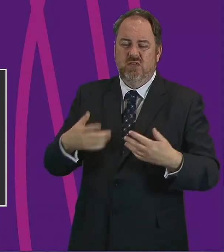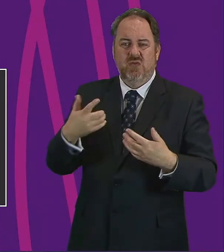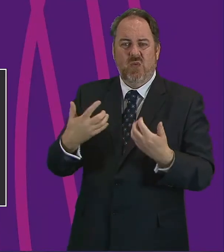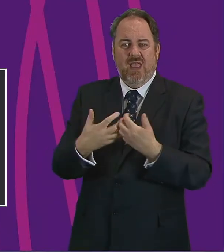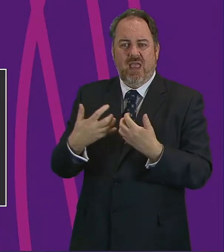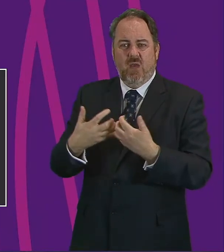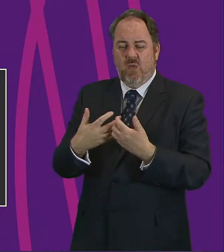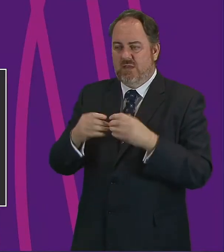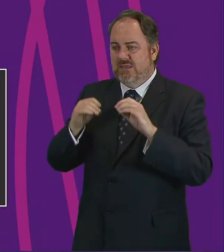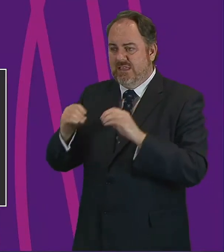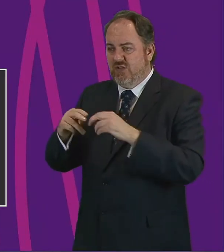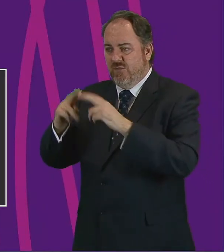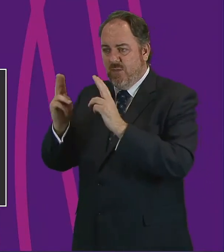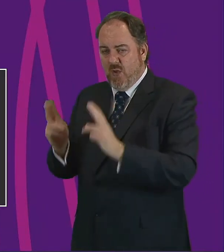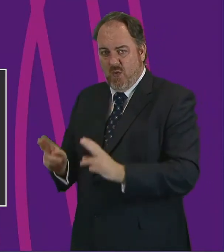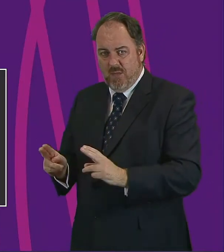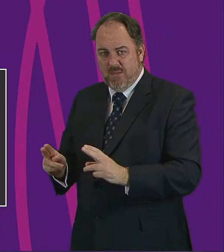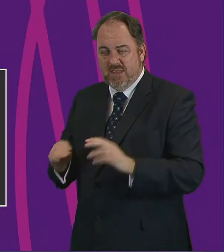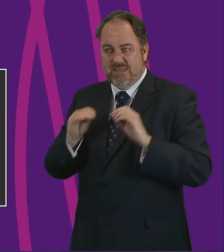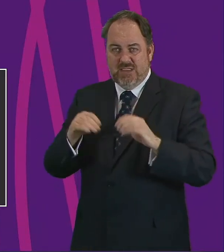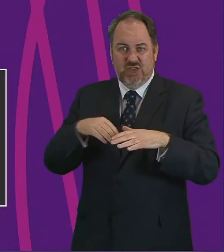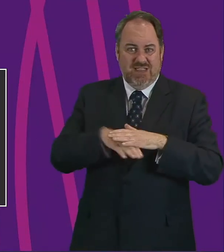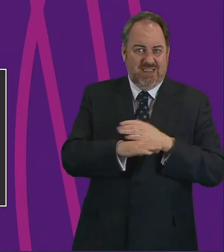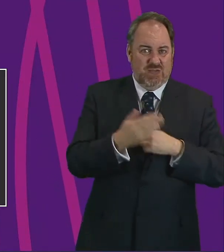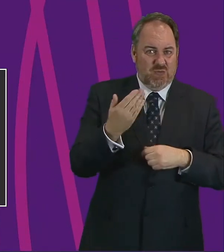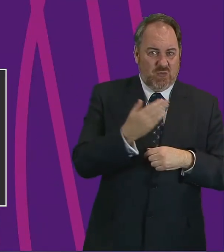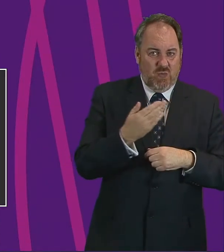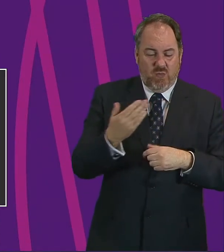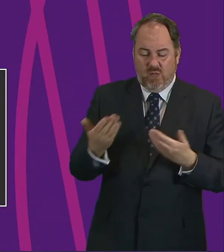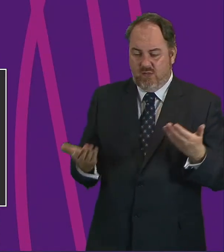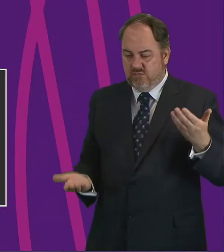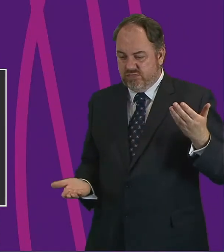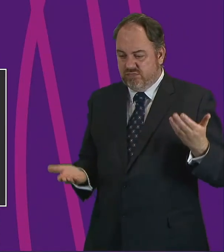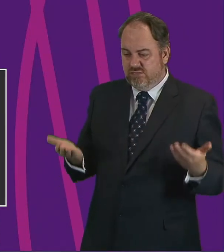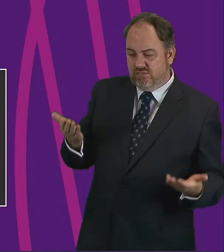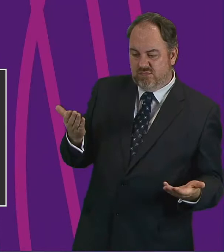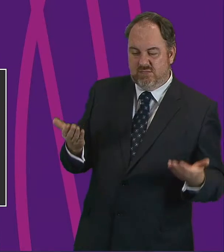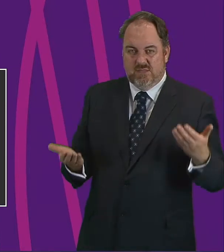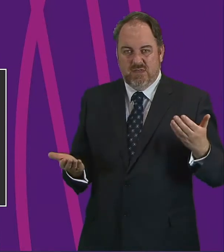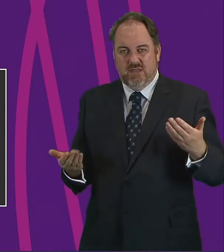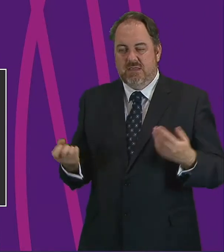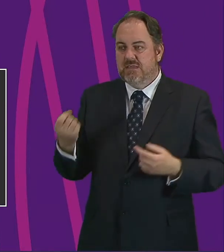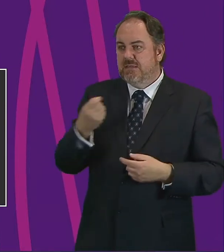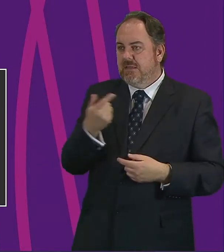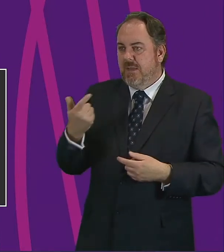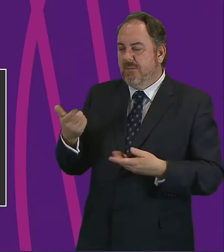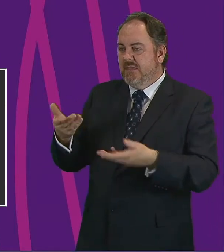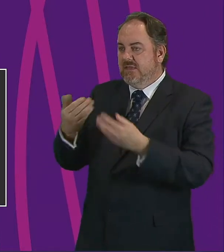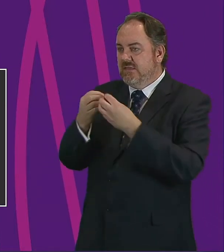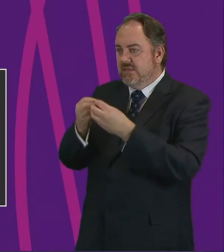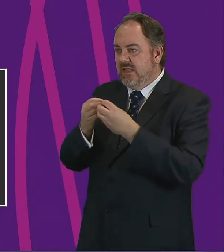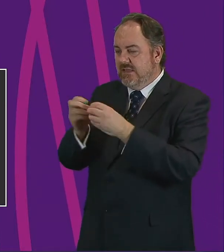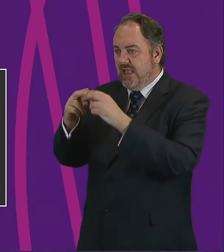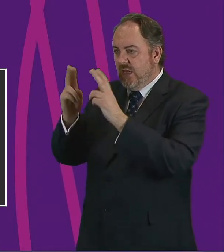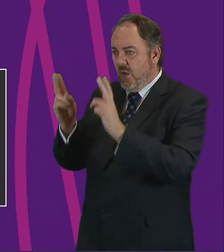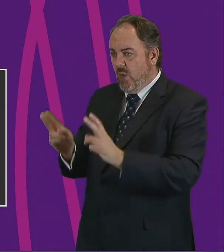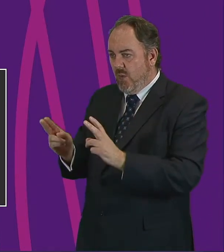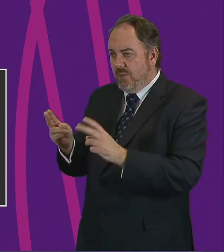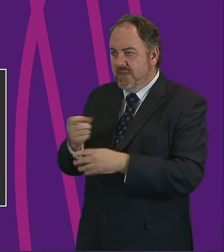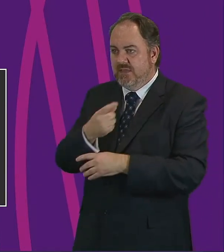going to work between the demands of teaching children in the classroom while having others learning from home? Is this one of the reasons why the government